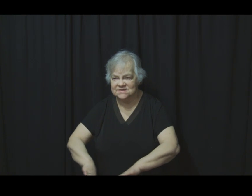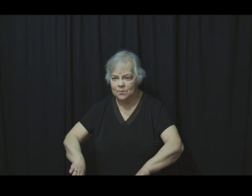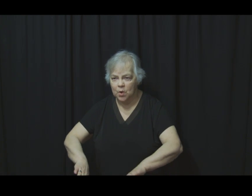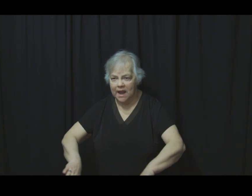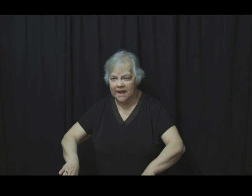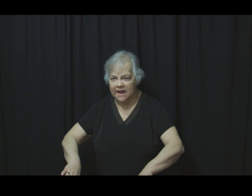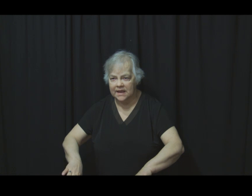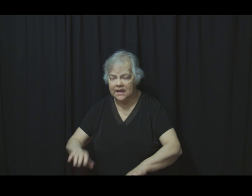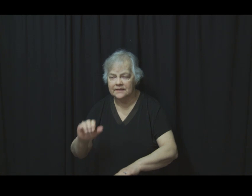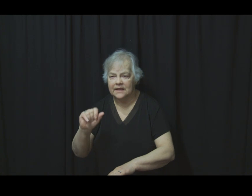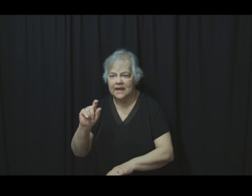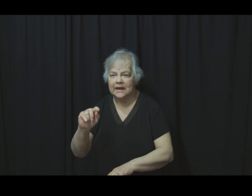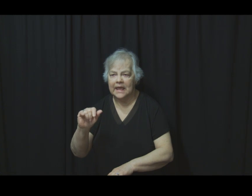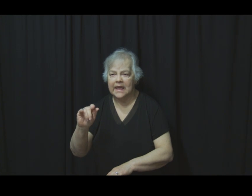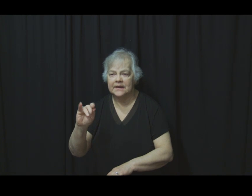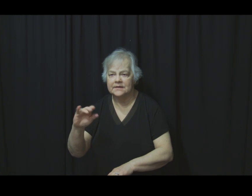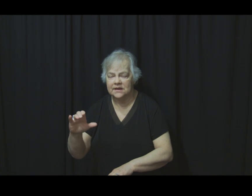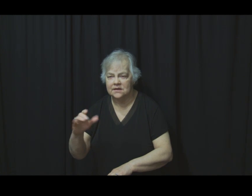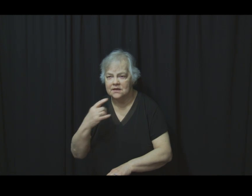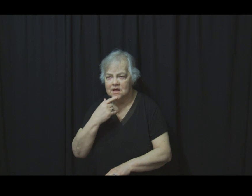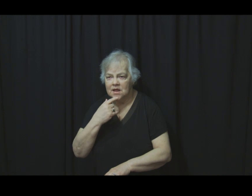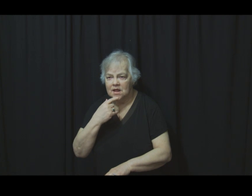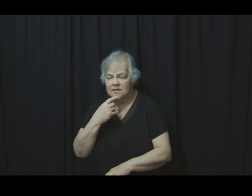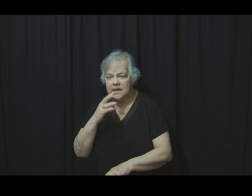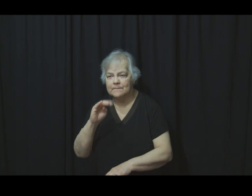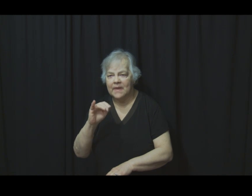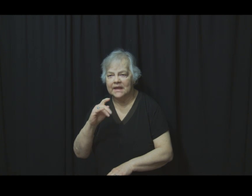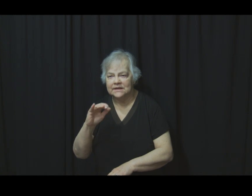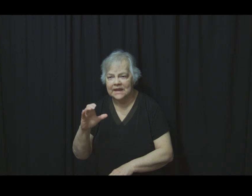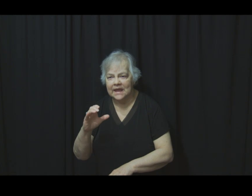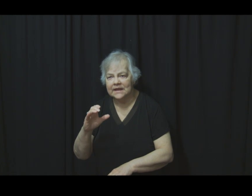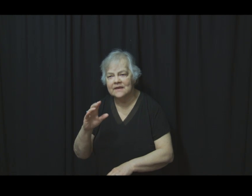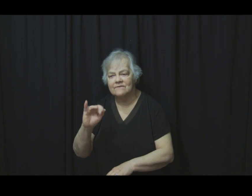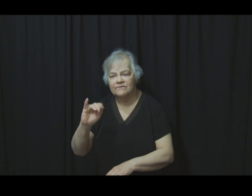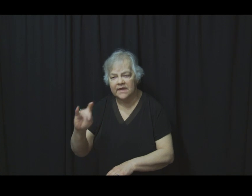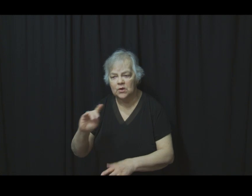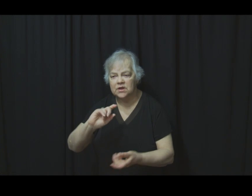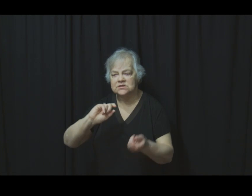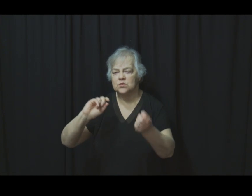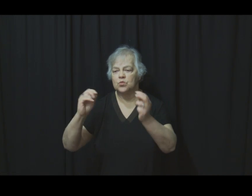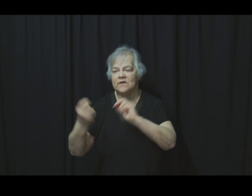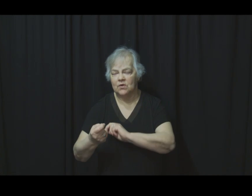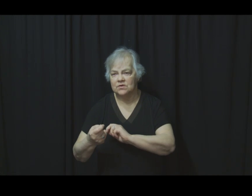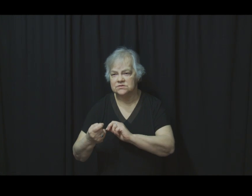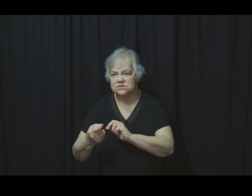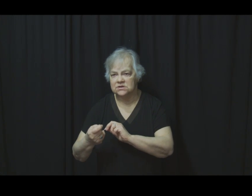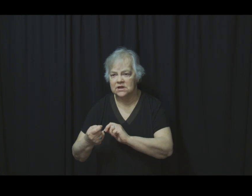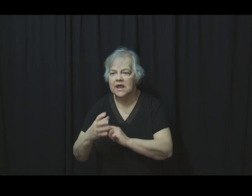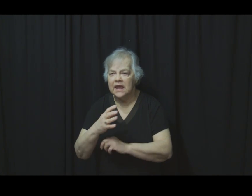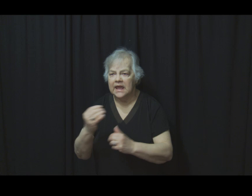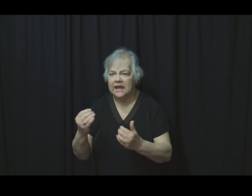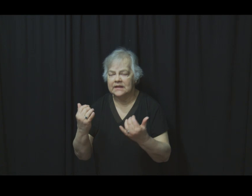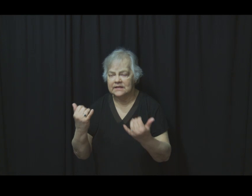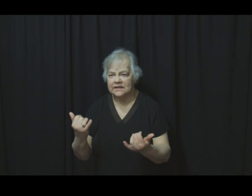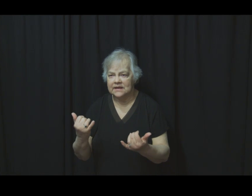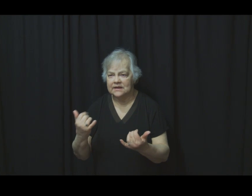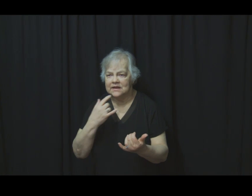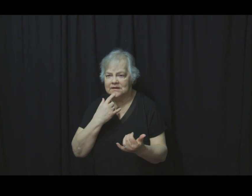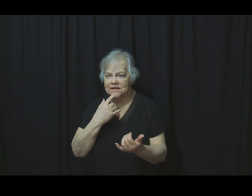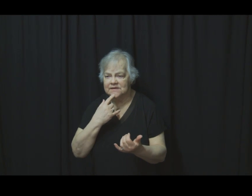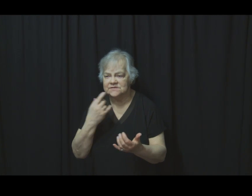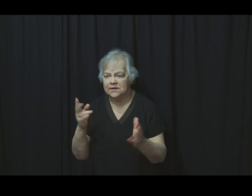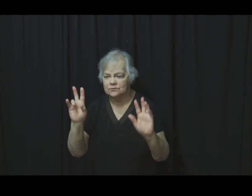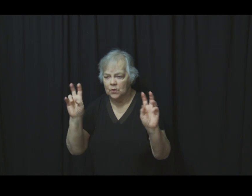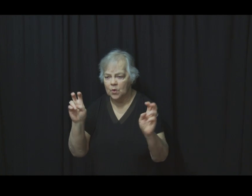Earth's magnetic field has reversed over the millennia, and as it does, it leaves a signature in